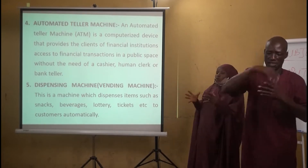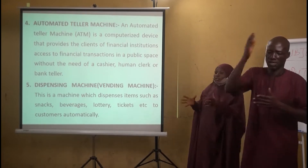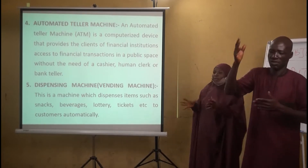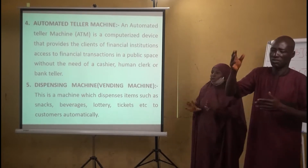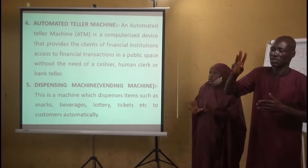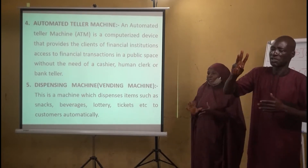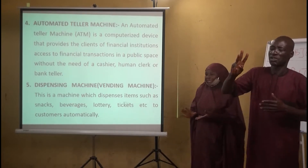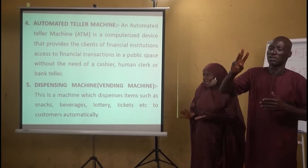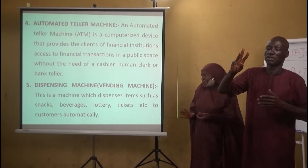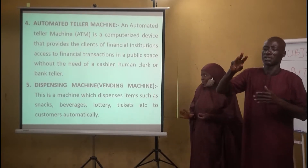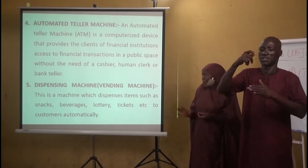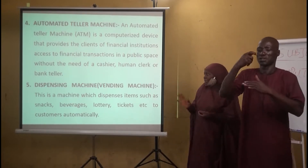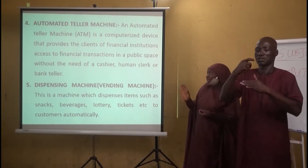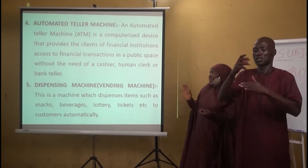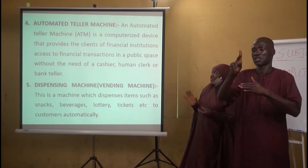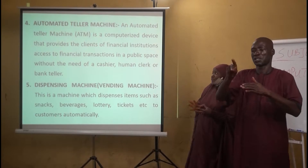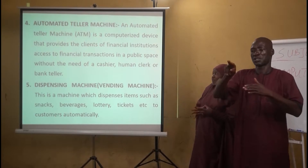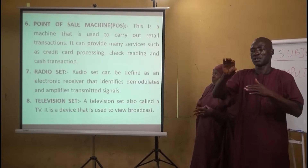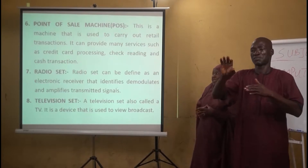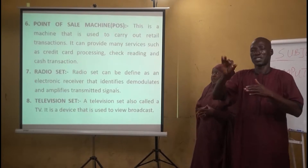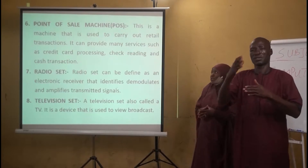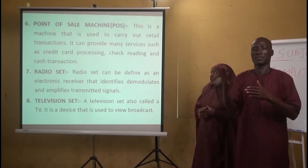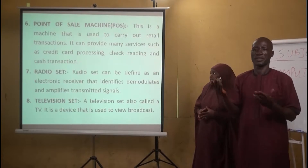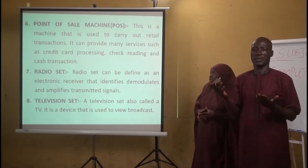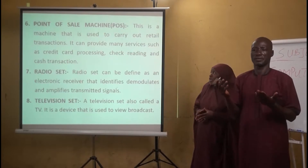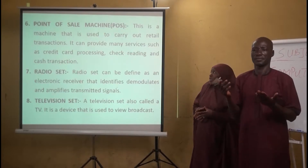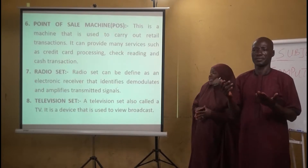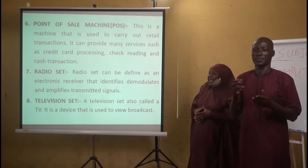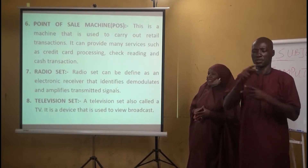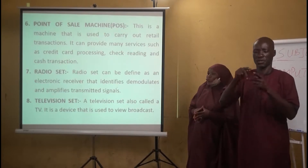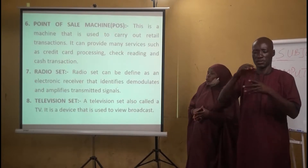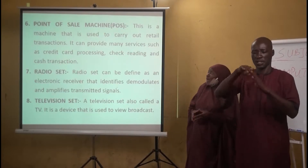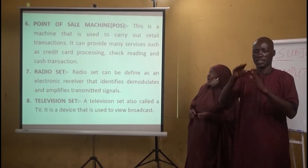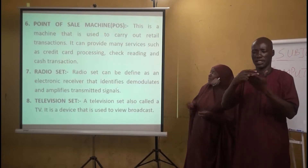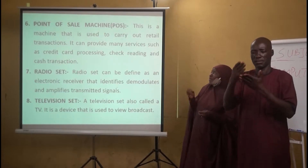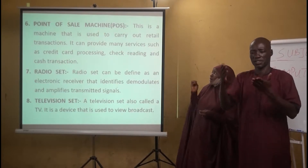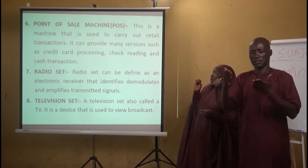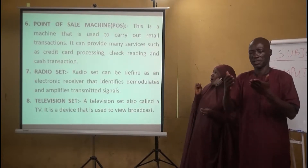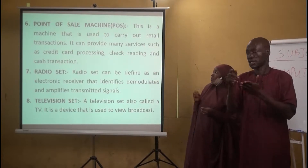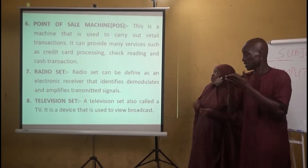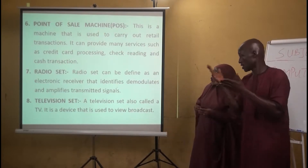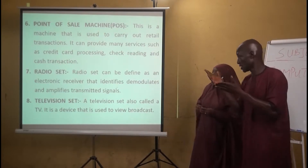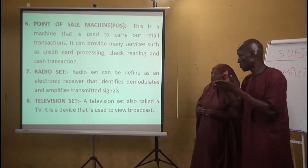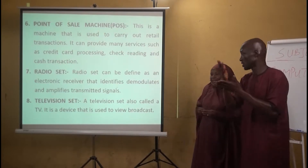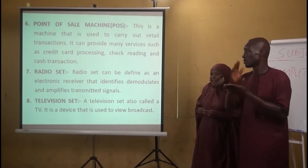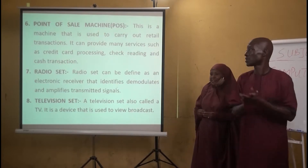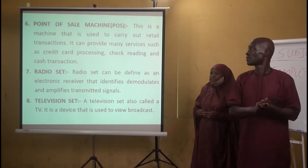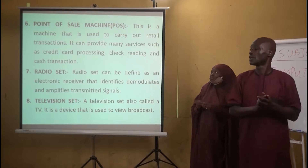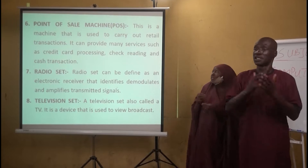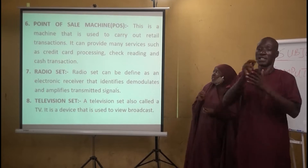customer automatically. That's the fifth aspect of it. The next we have the POS.